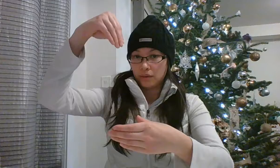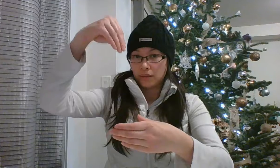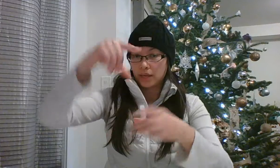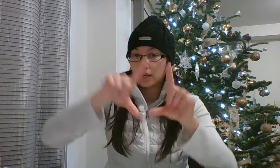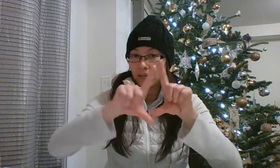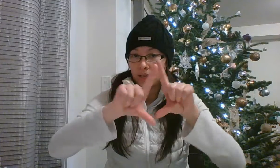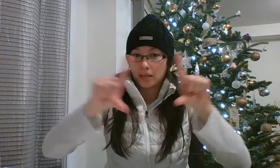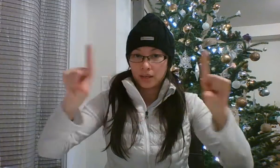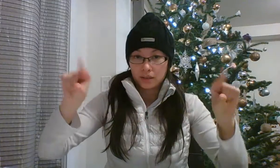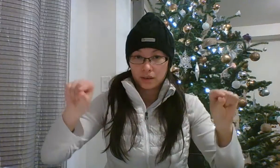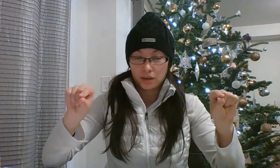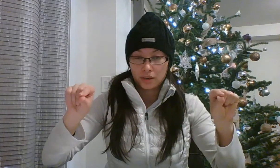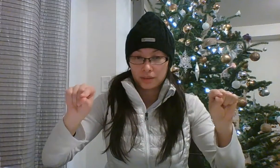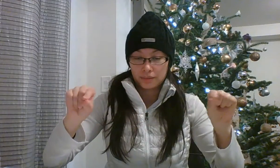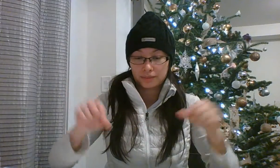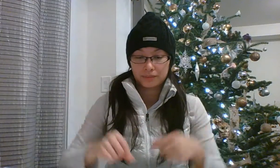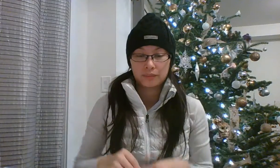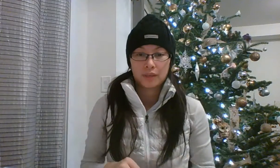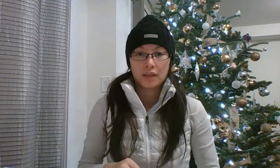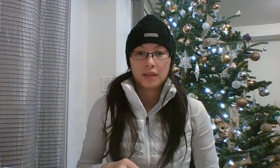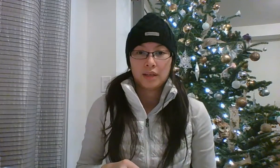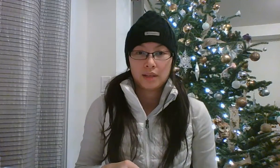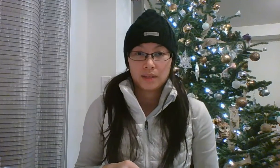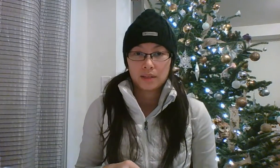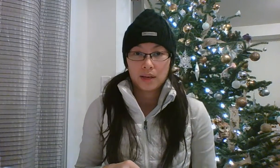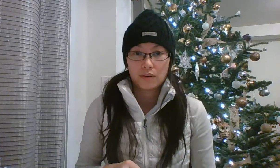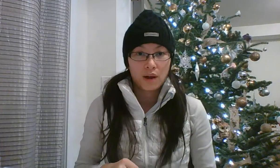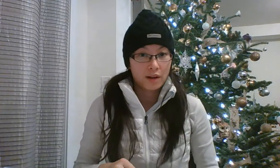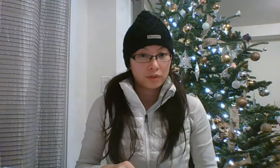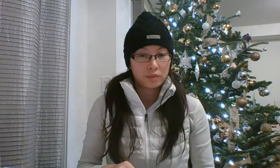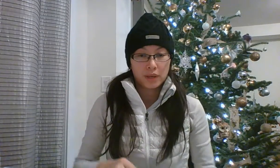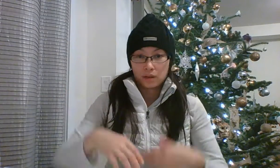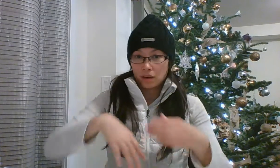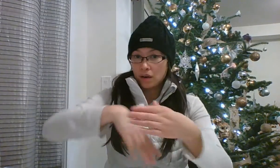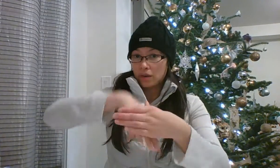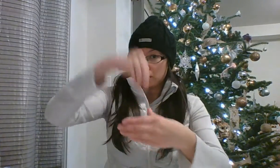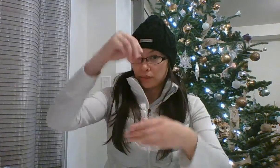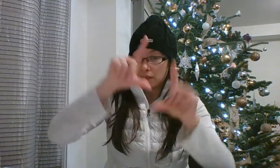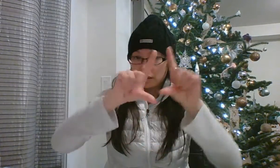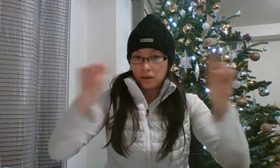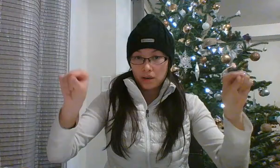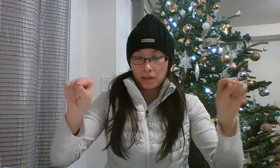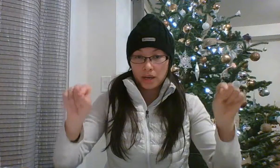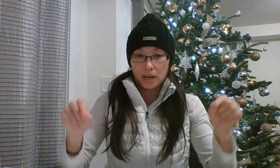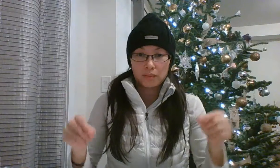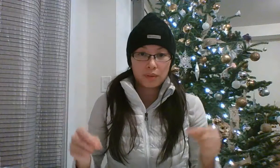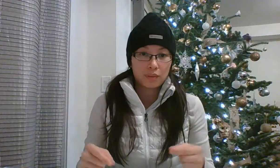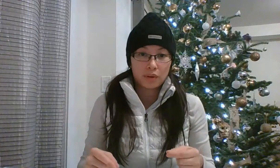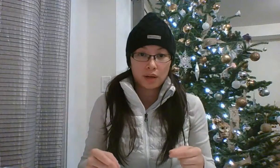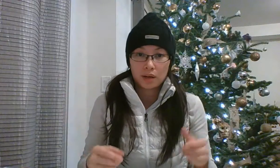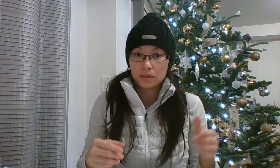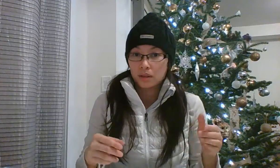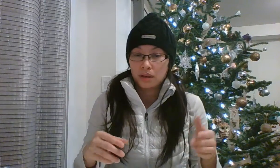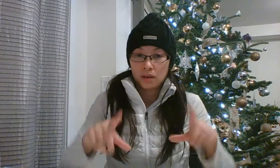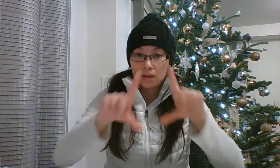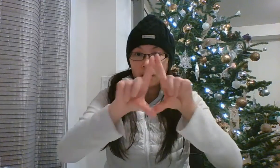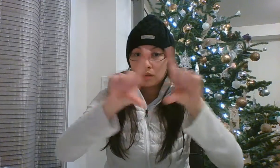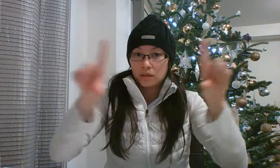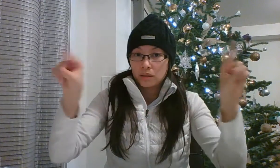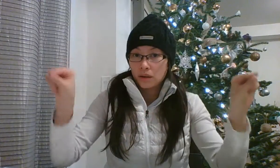pick a card. Now after you pick a card, and people can ask,